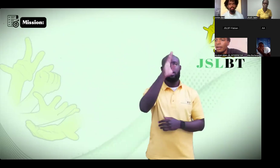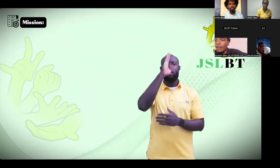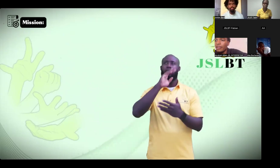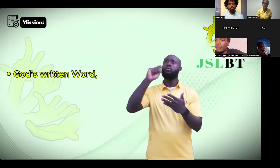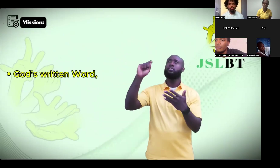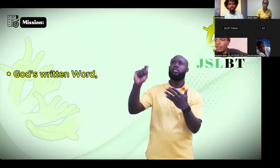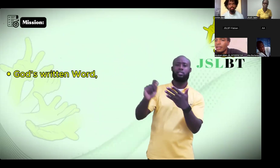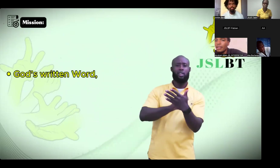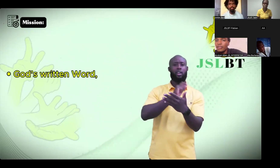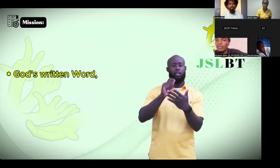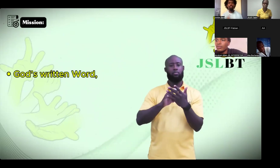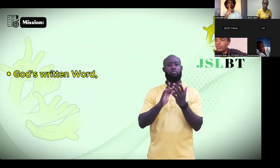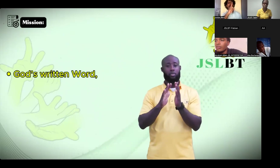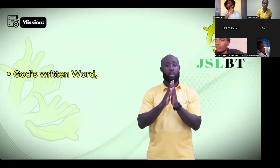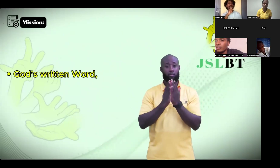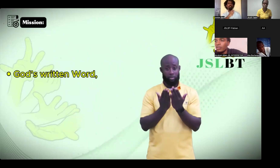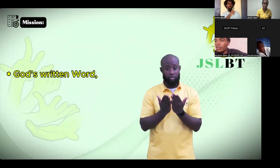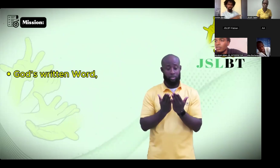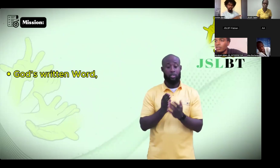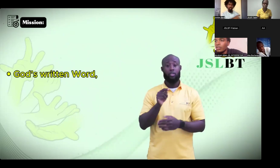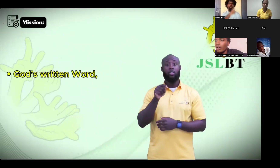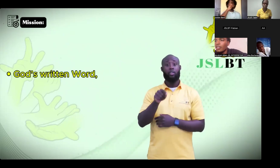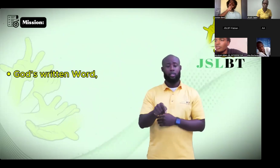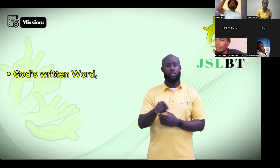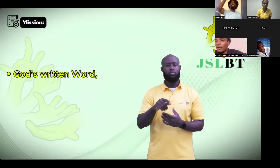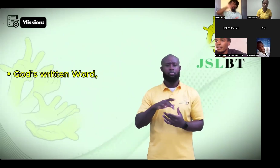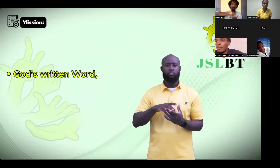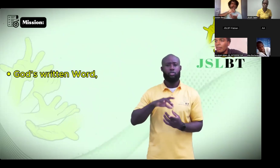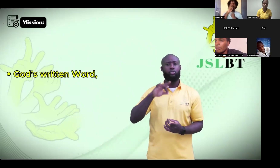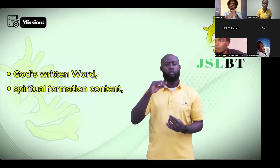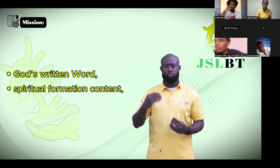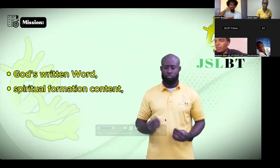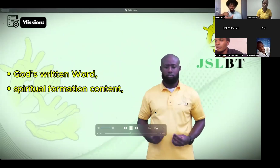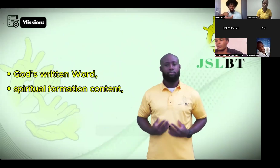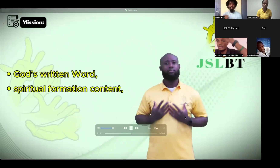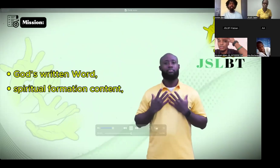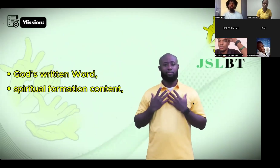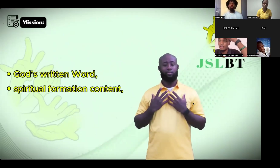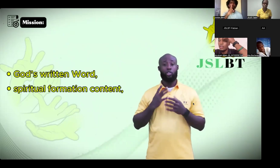we're three things. So God's written word, the Bible,